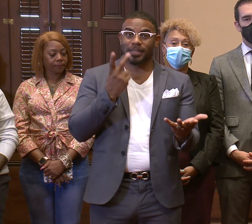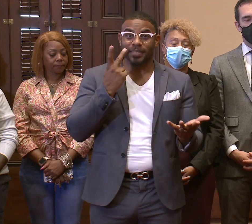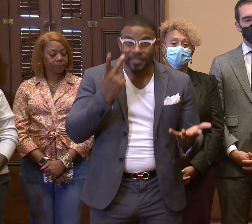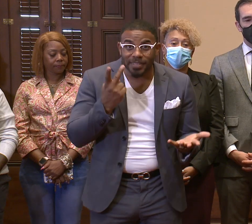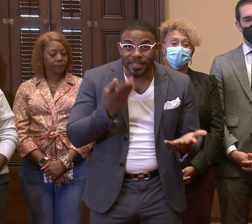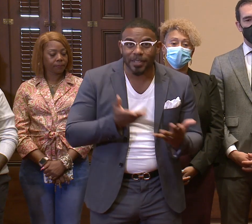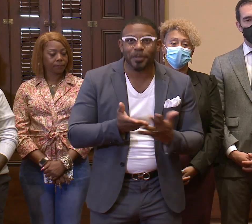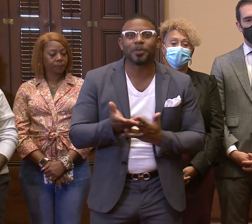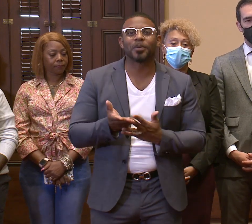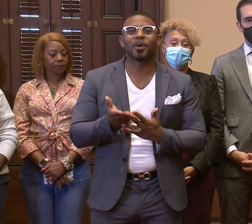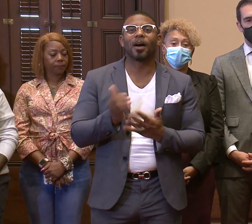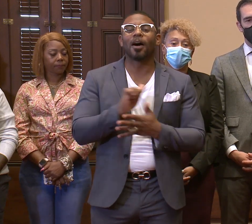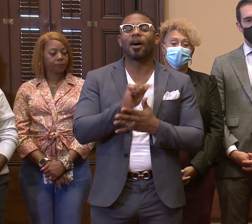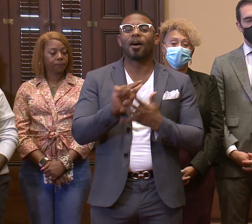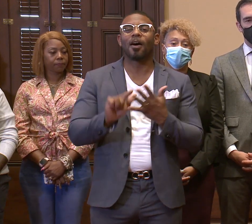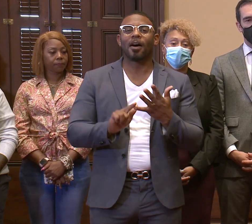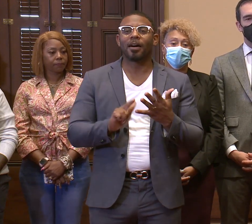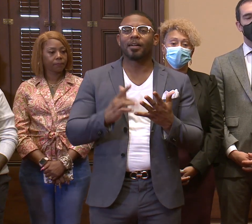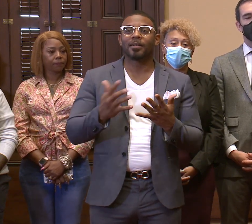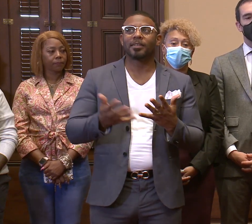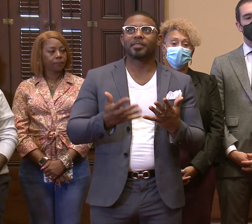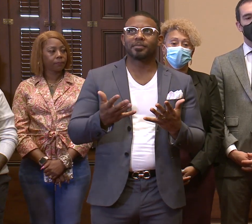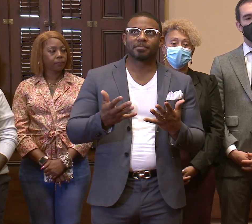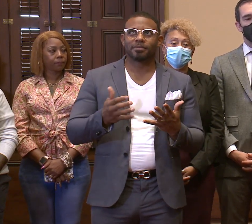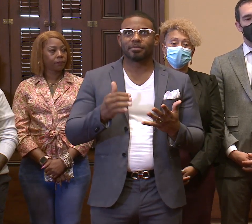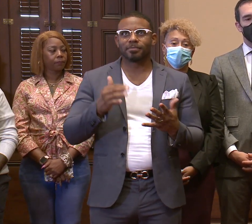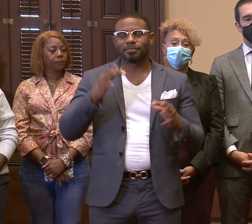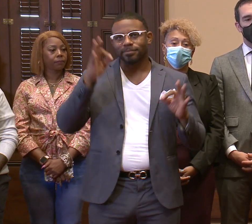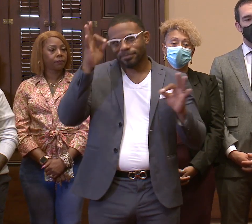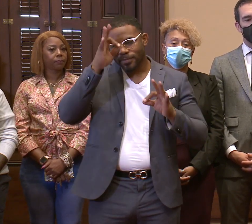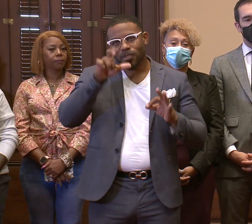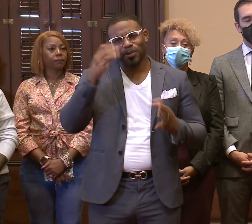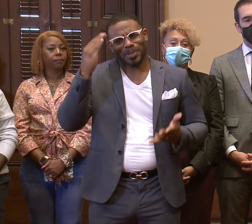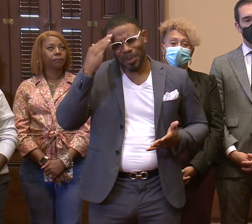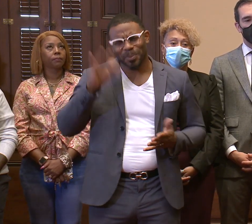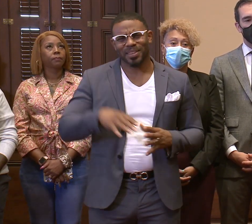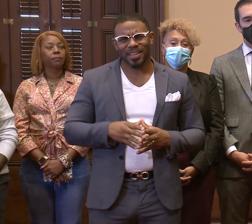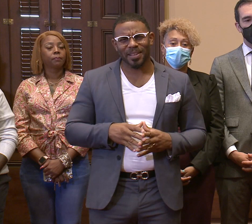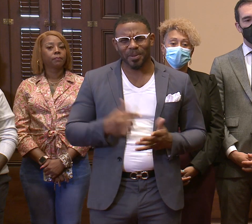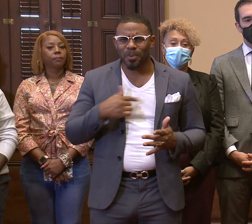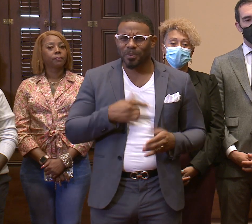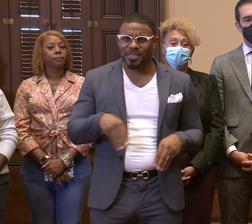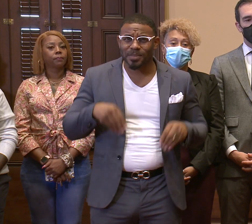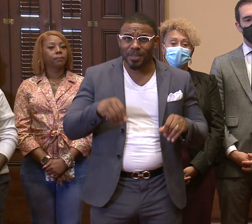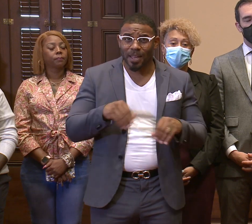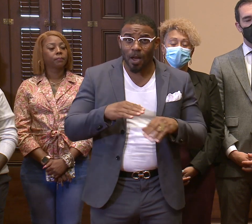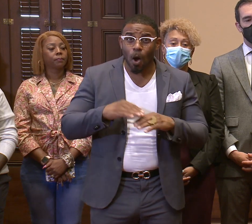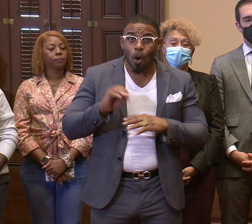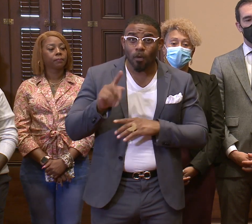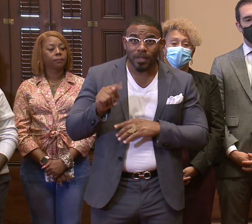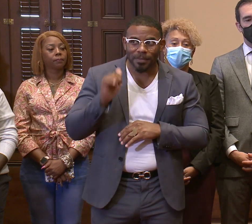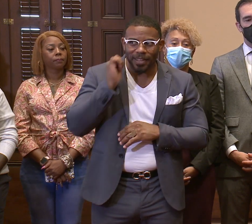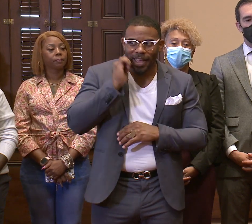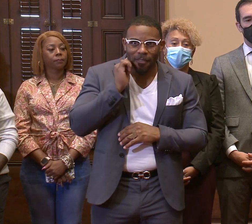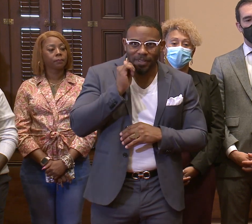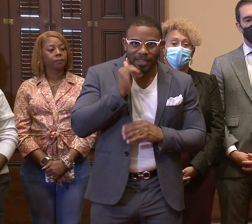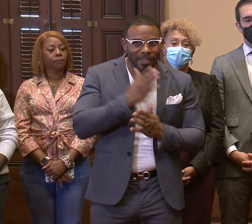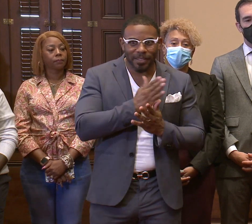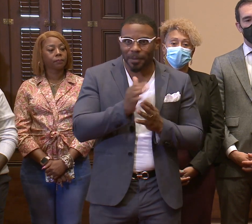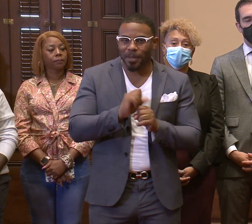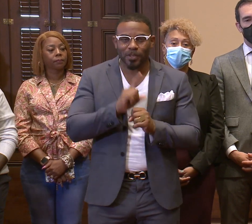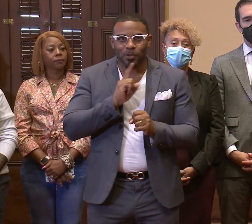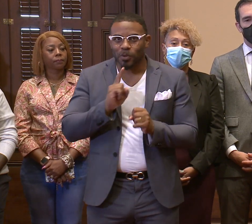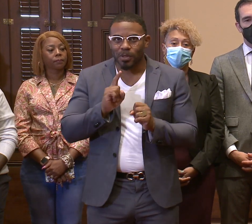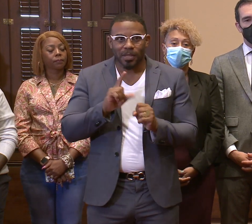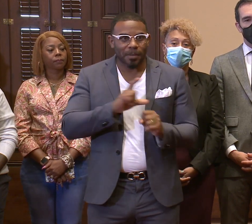see through all the nonsense, you should know that we spend overtime every day to make